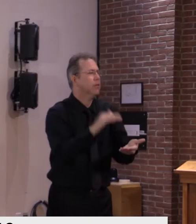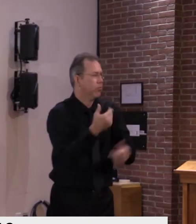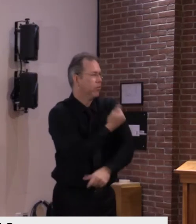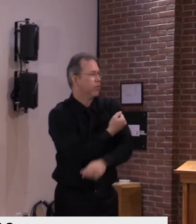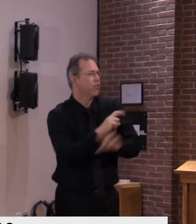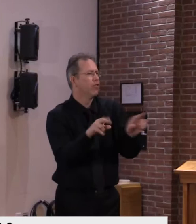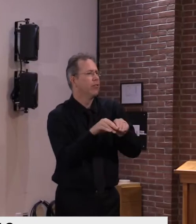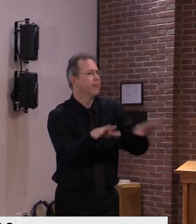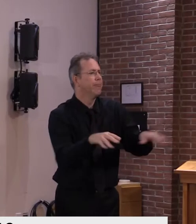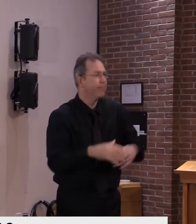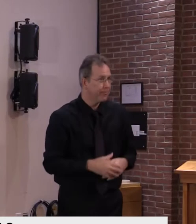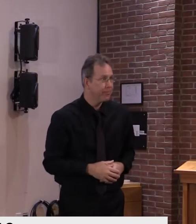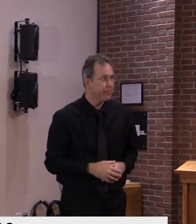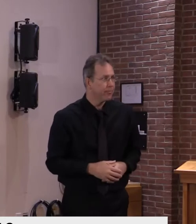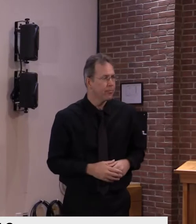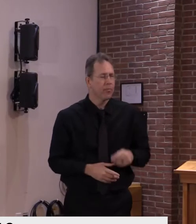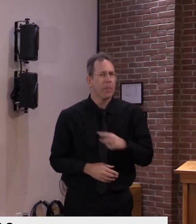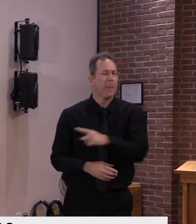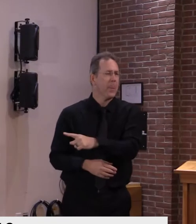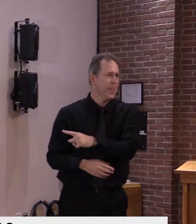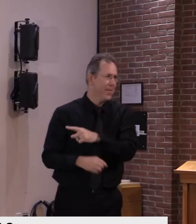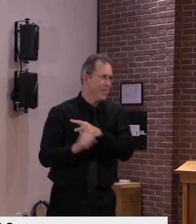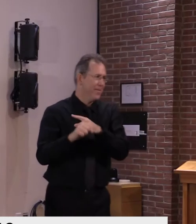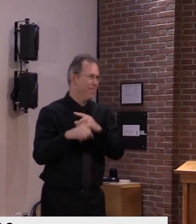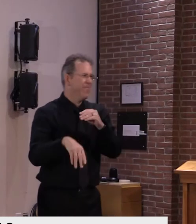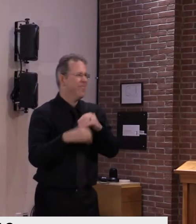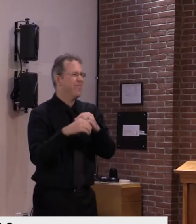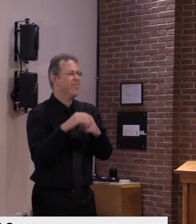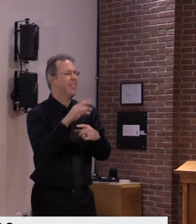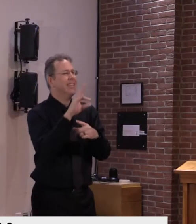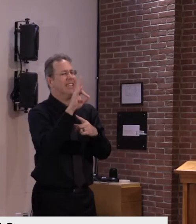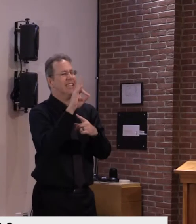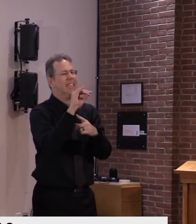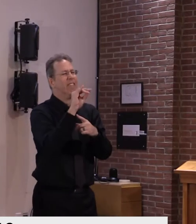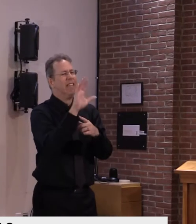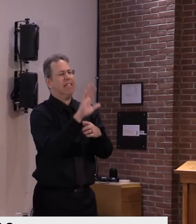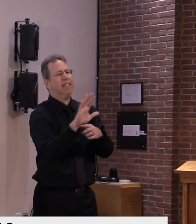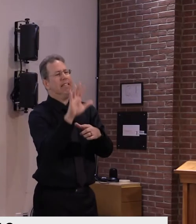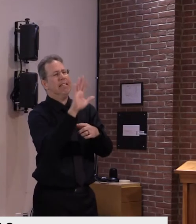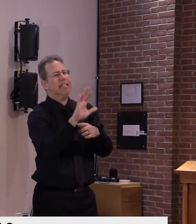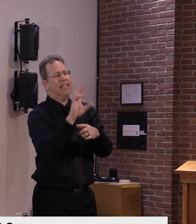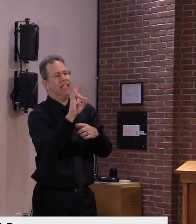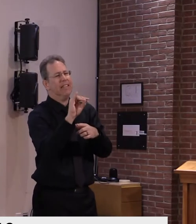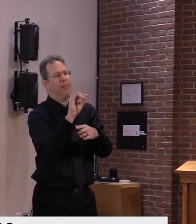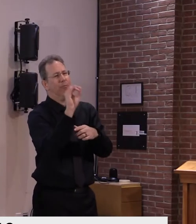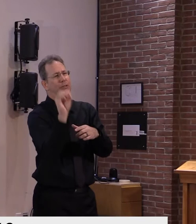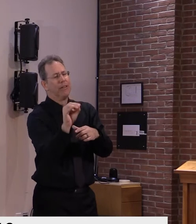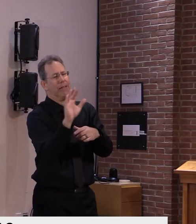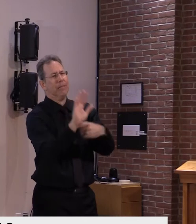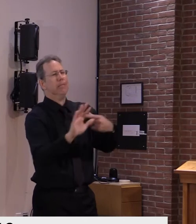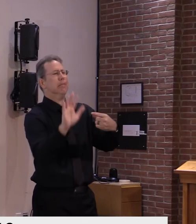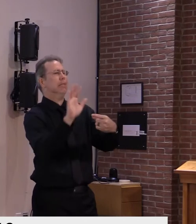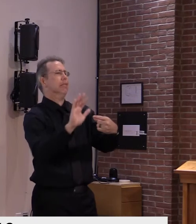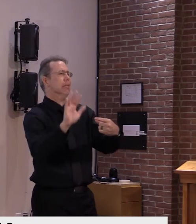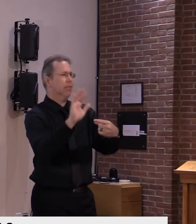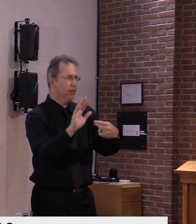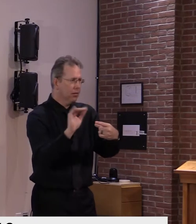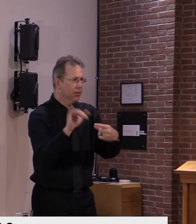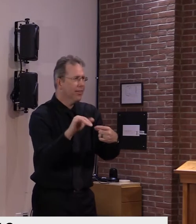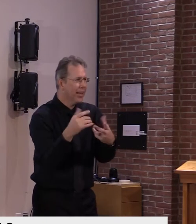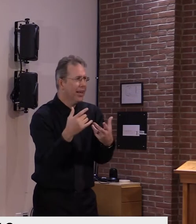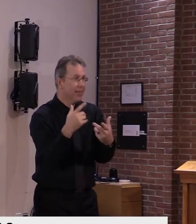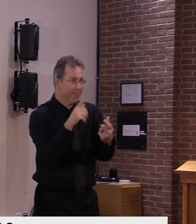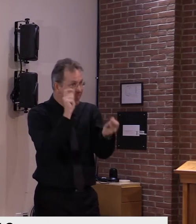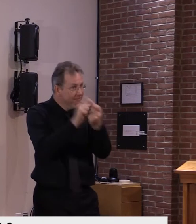Yes, Governor, the number is in the 70-ish percent range, give or take a little. It's not precise,